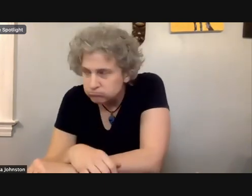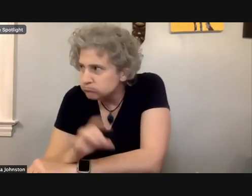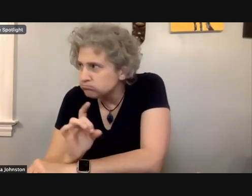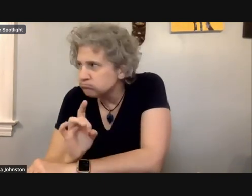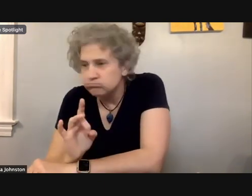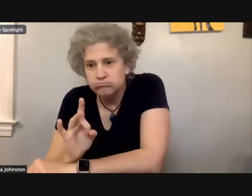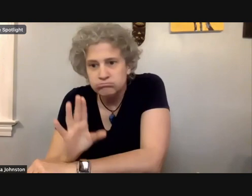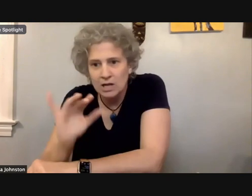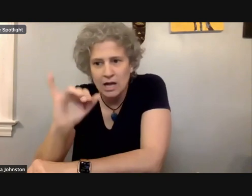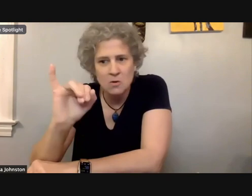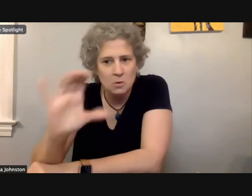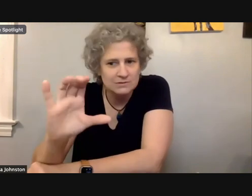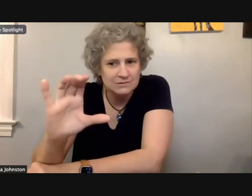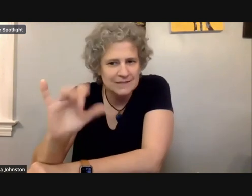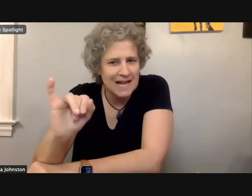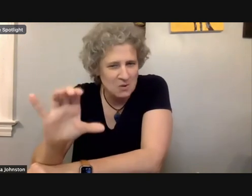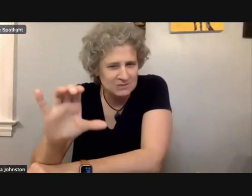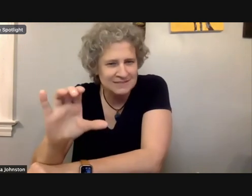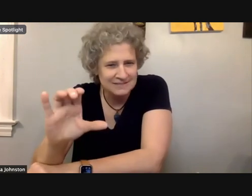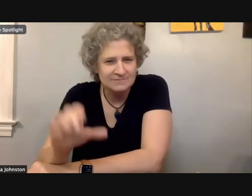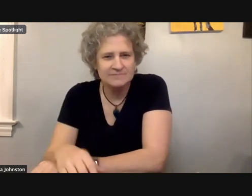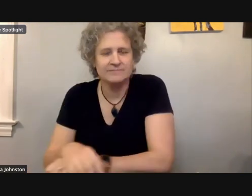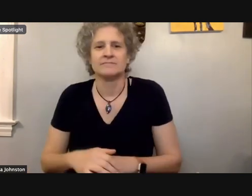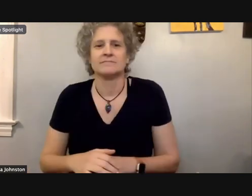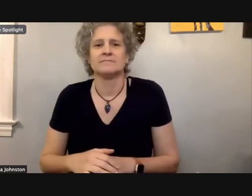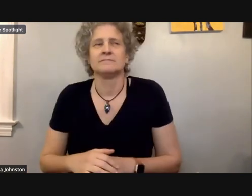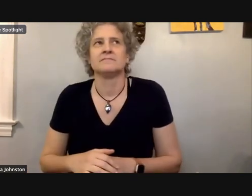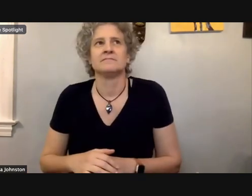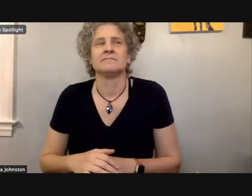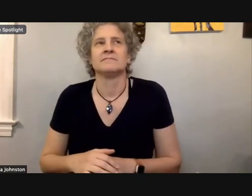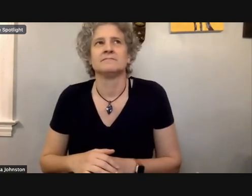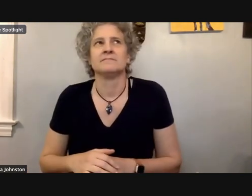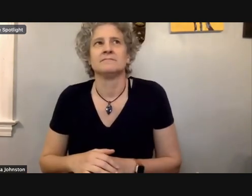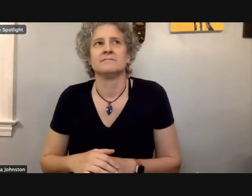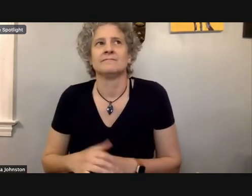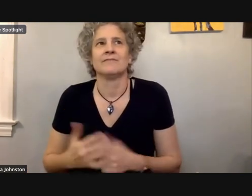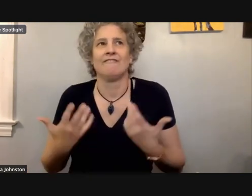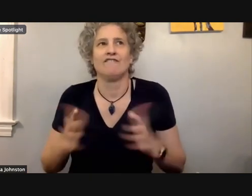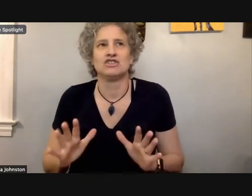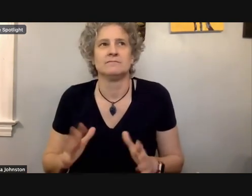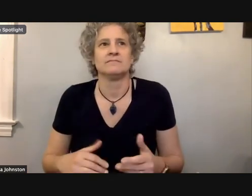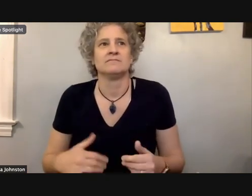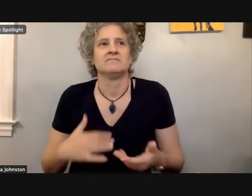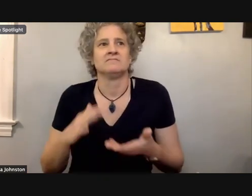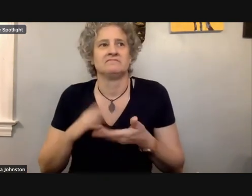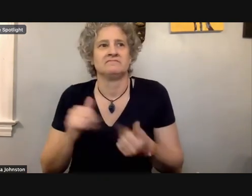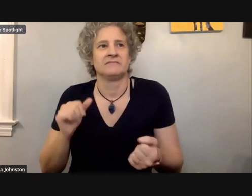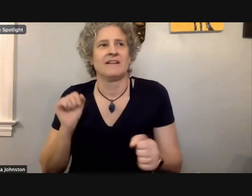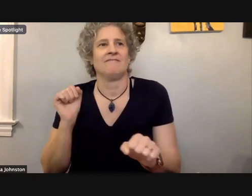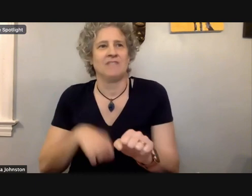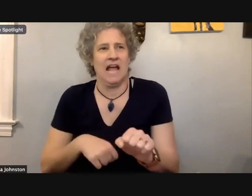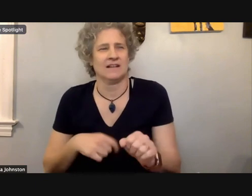IC, like, have you had intercourse yet? IC was like a big deal back in the day. You don't really see that used that much anymore.